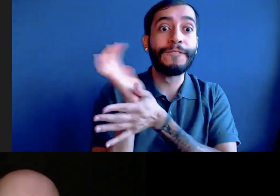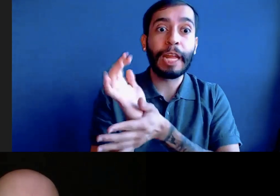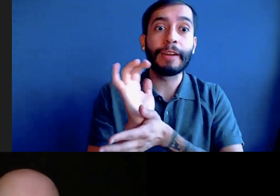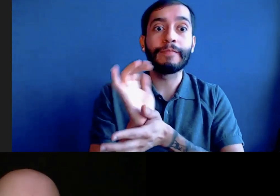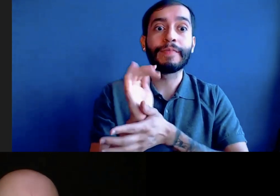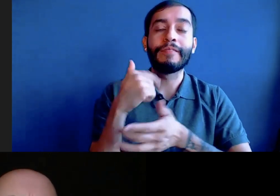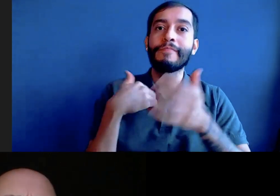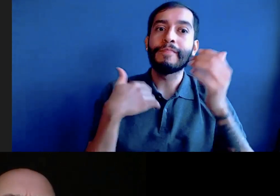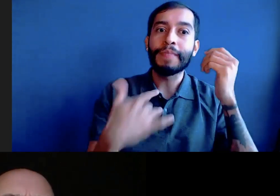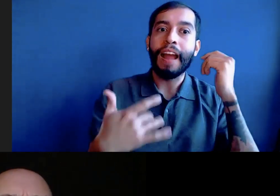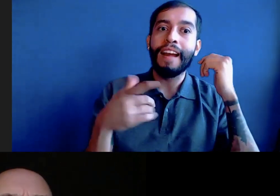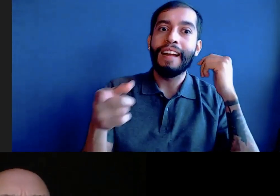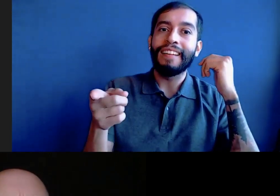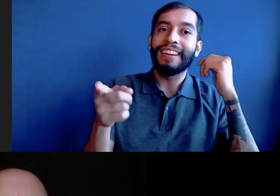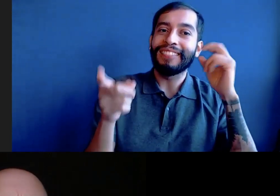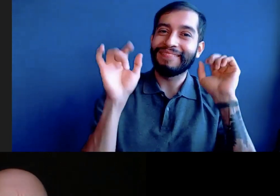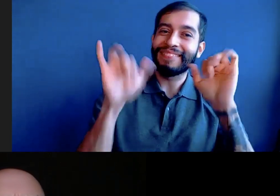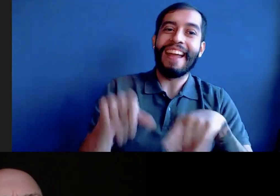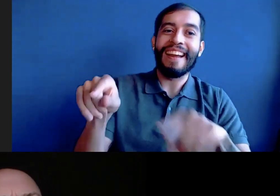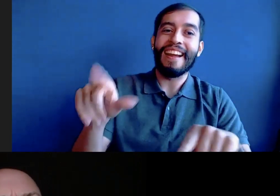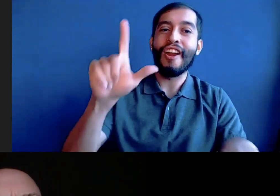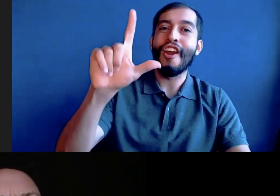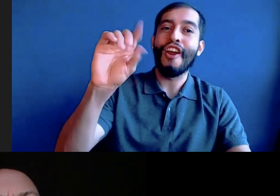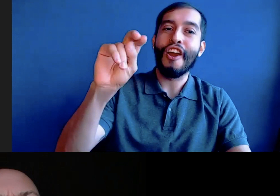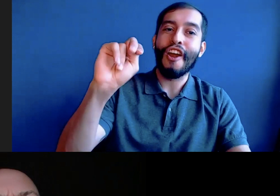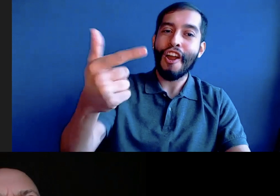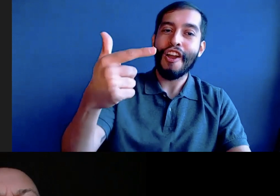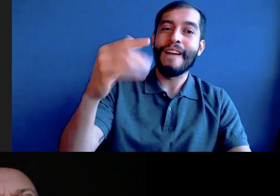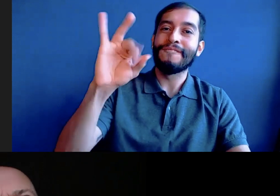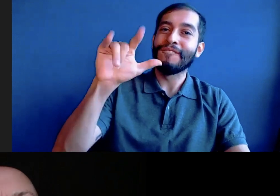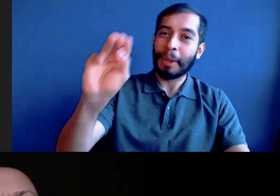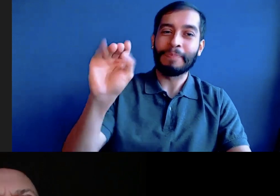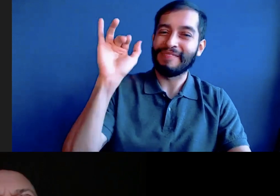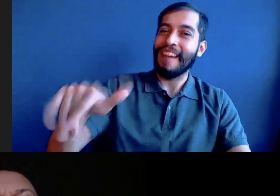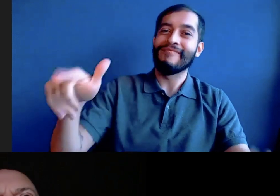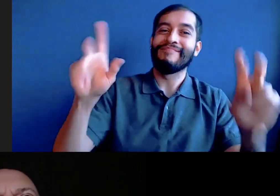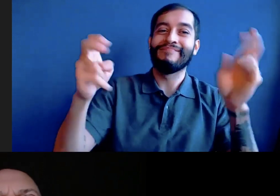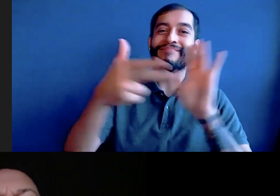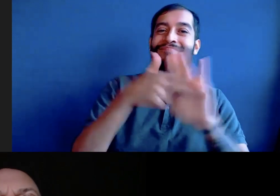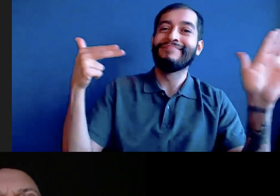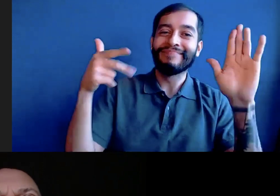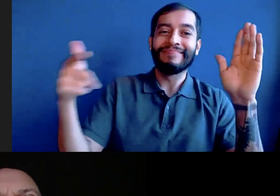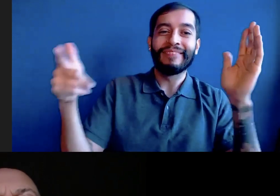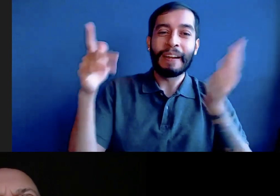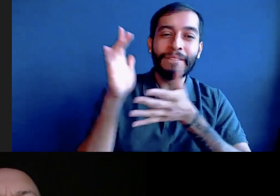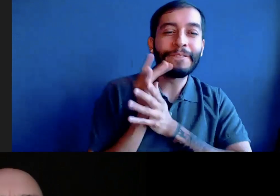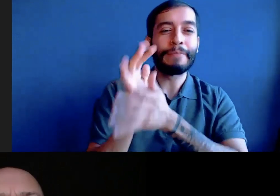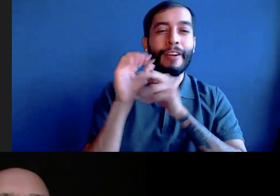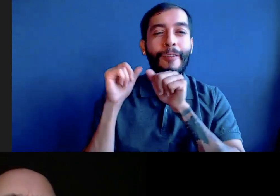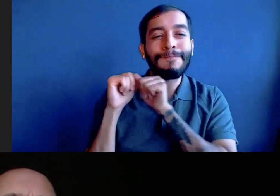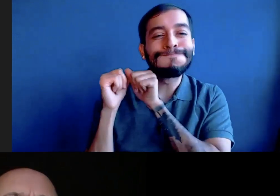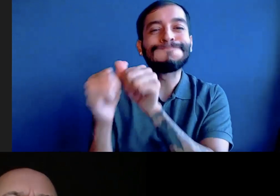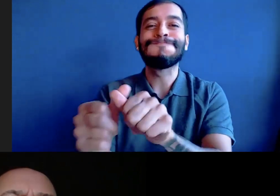really, because he understands that to meet the ends that he wants to achieve,